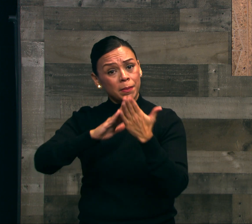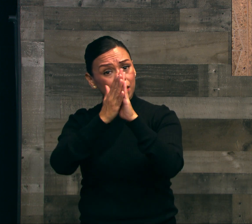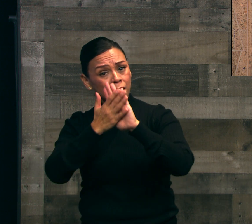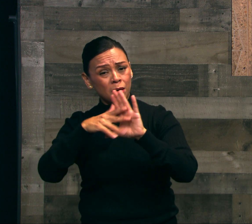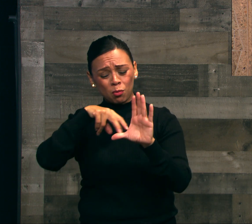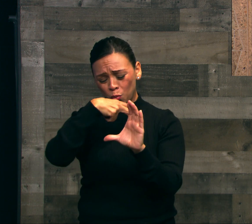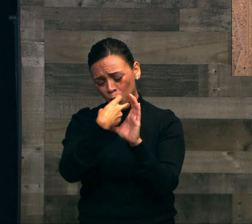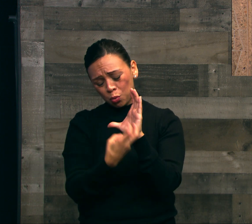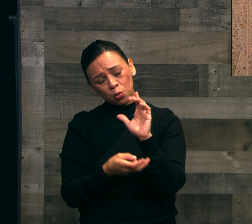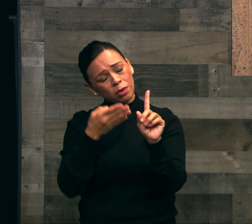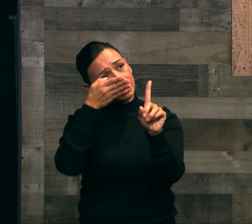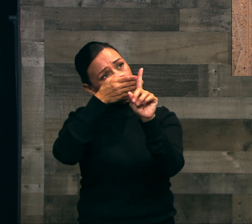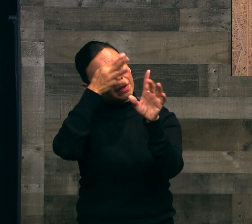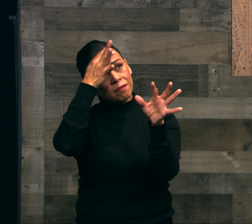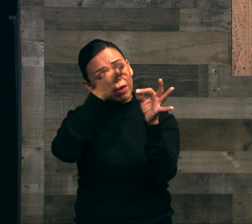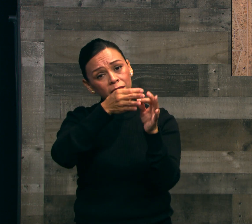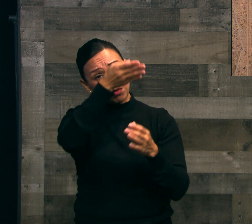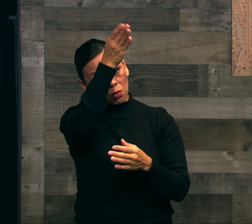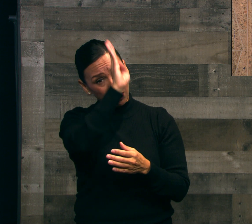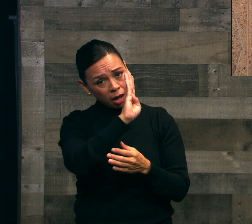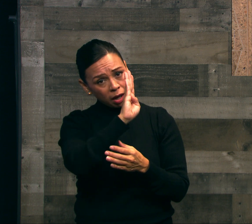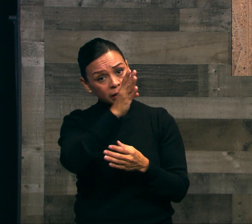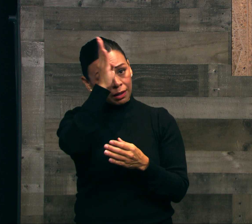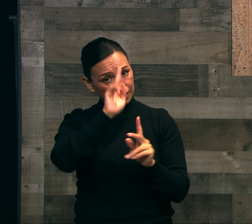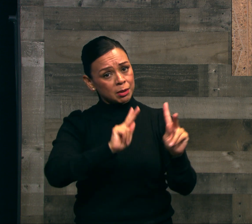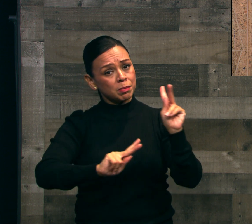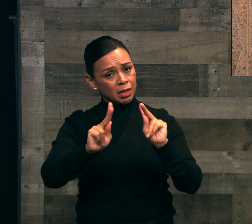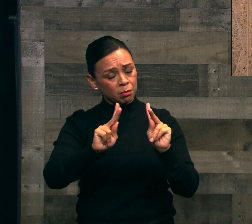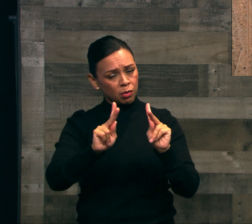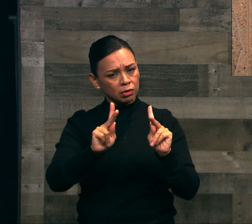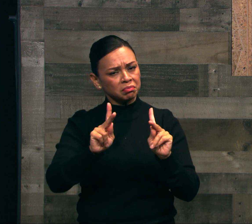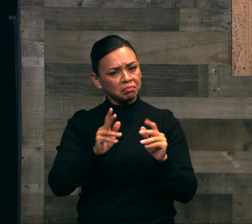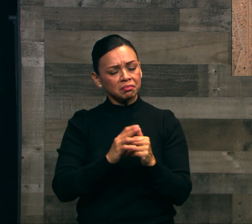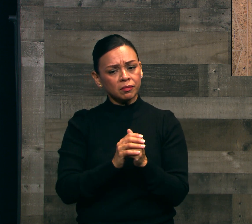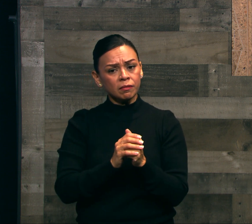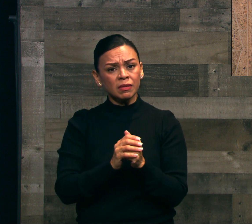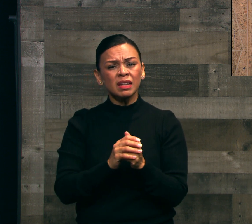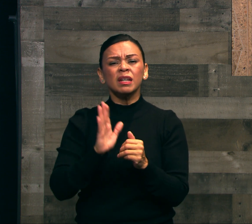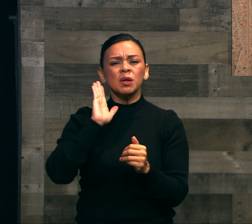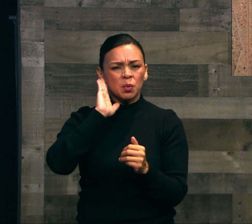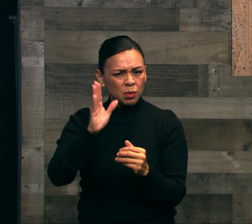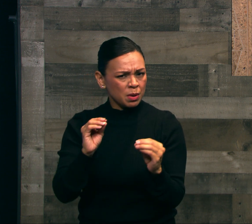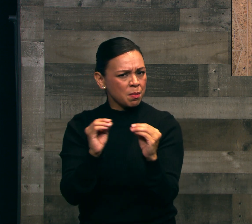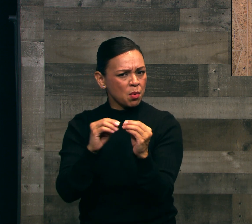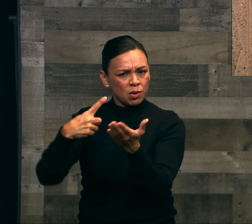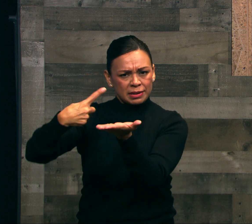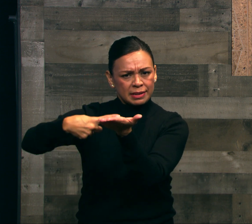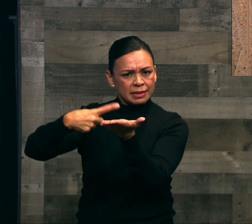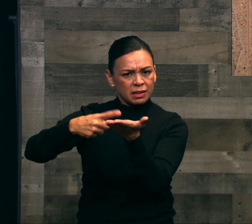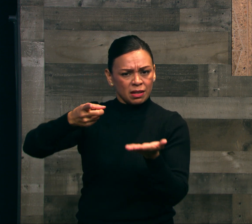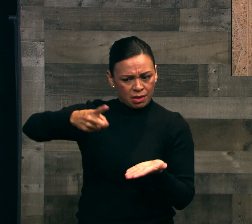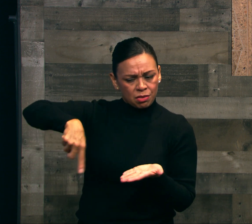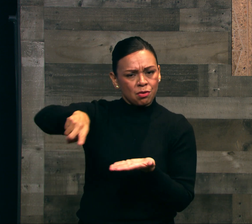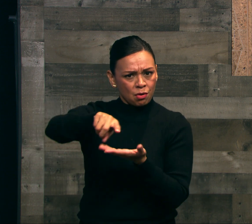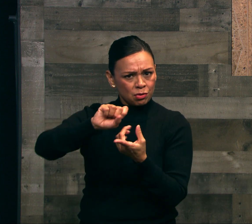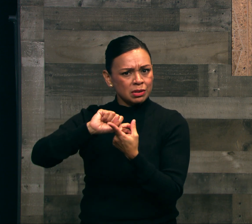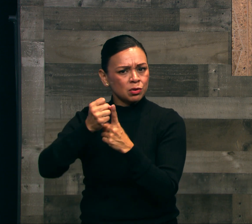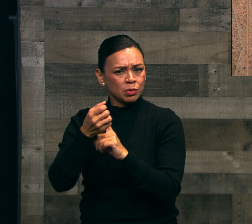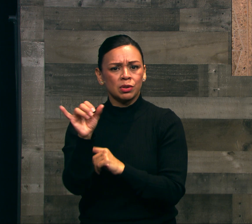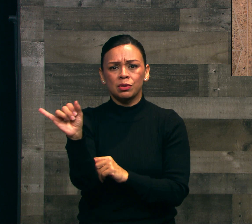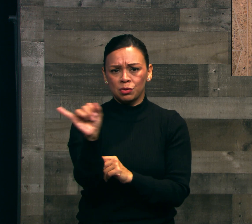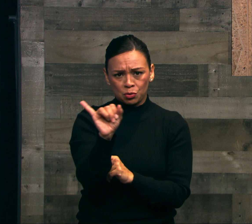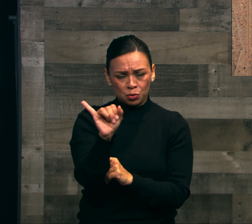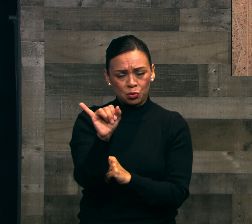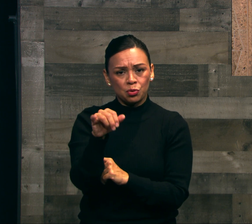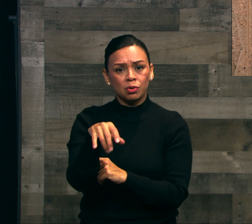would like to be completely faithful to God and God's people. So we have visited, and we will continue to have conversations